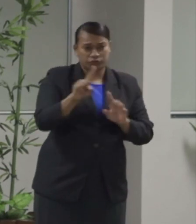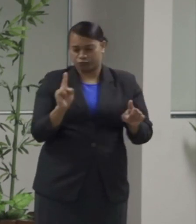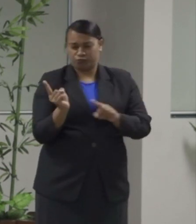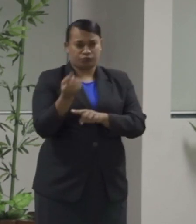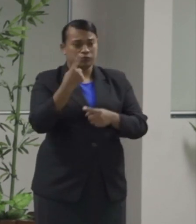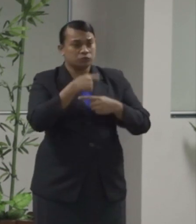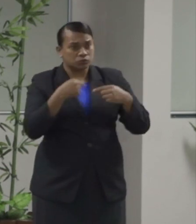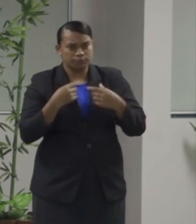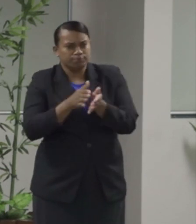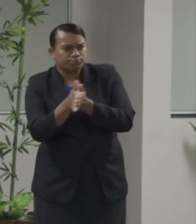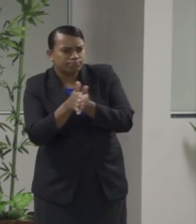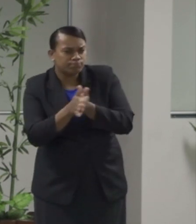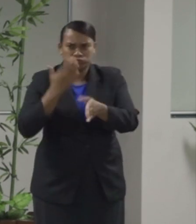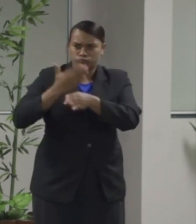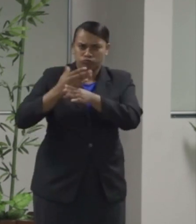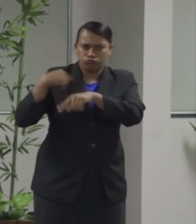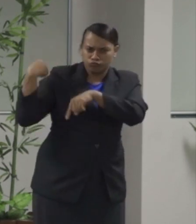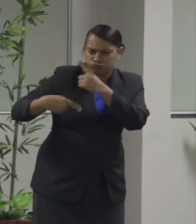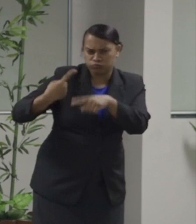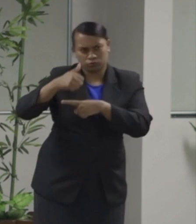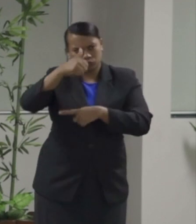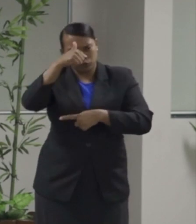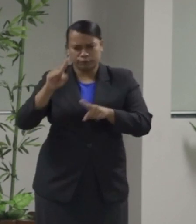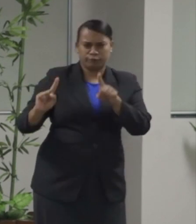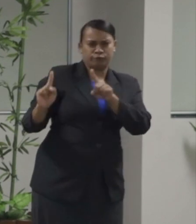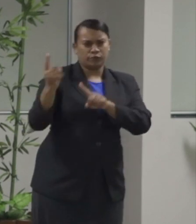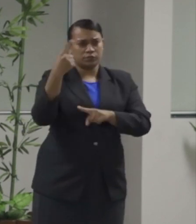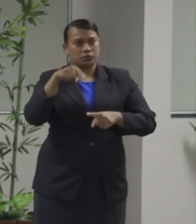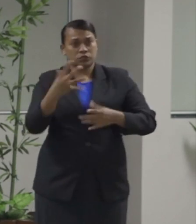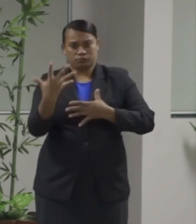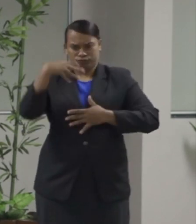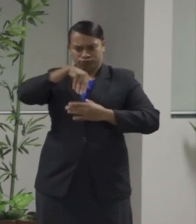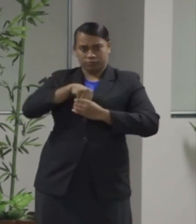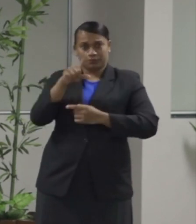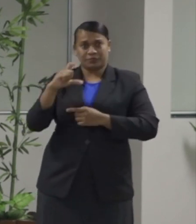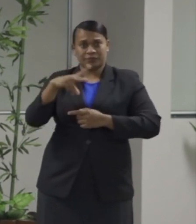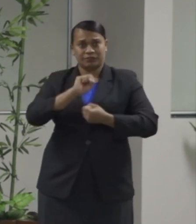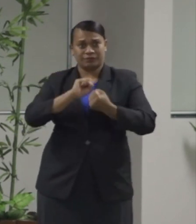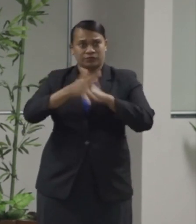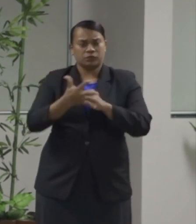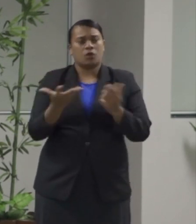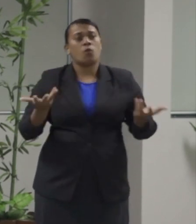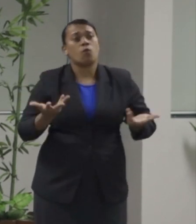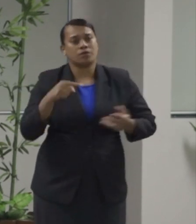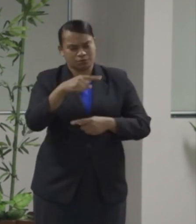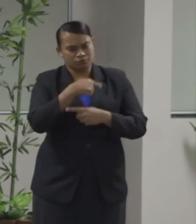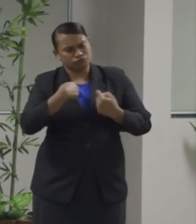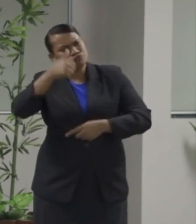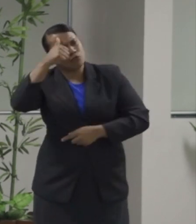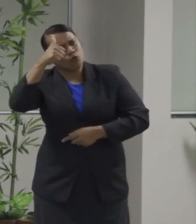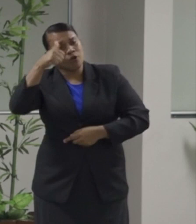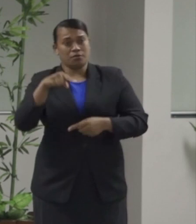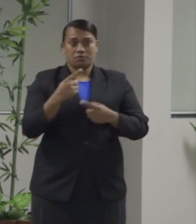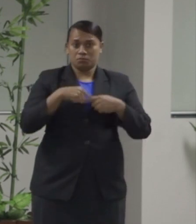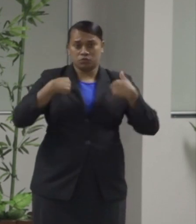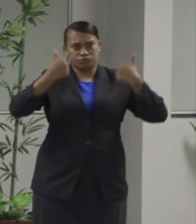5 cases originated. We've also been successful in identifying and isolating or quarantining their